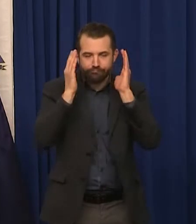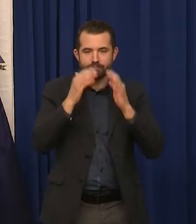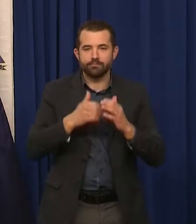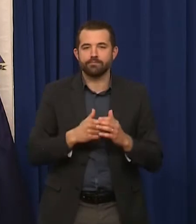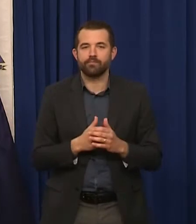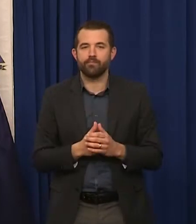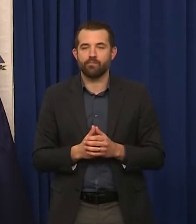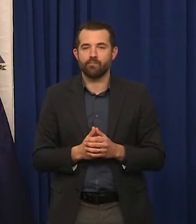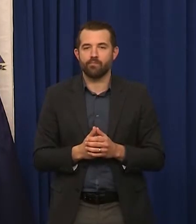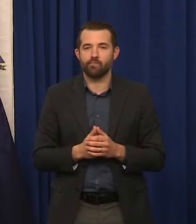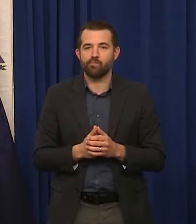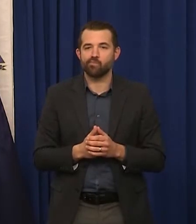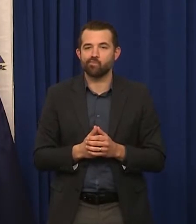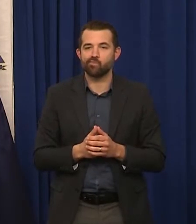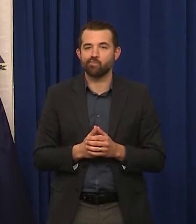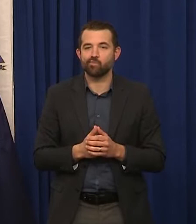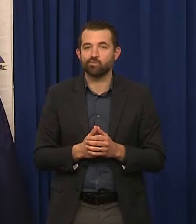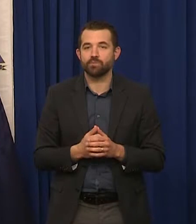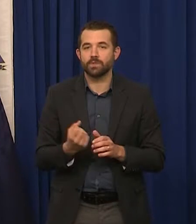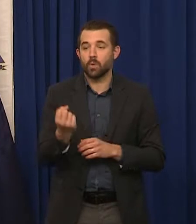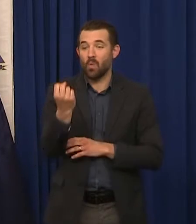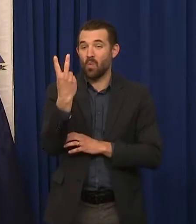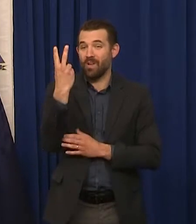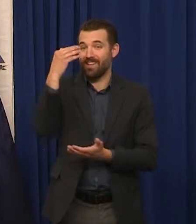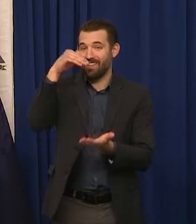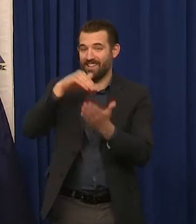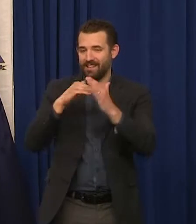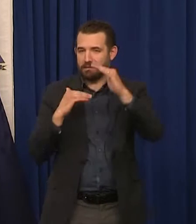just under 12,000 gloves,